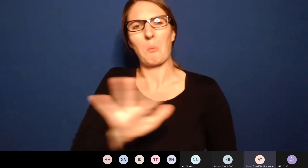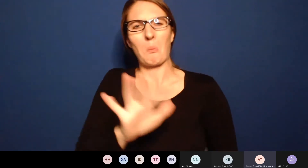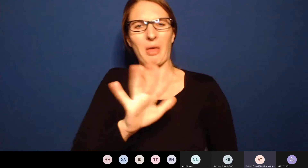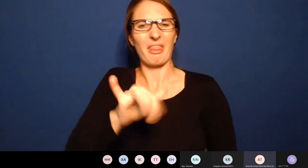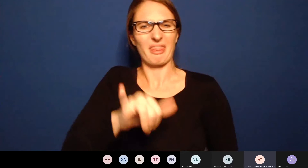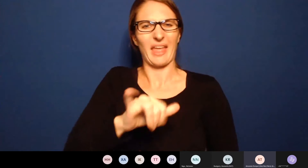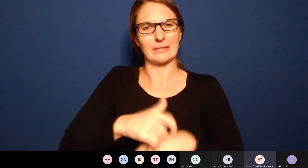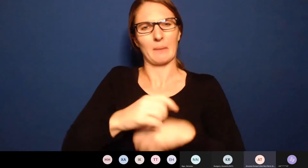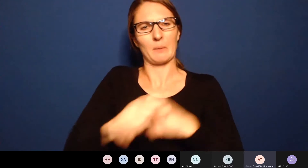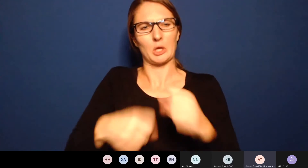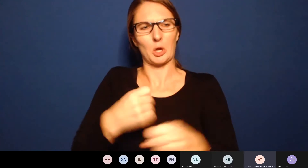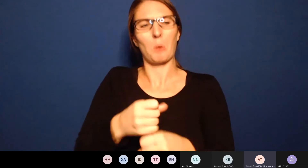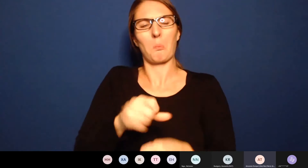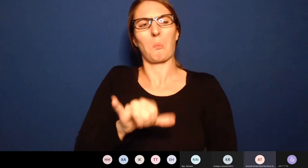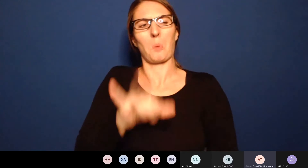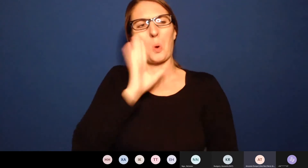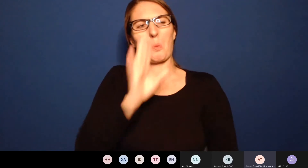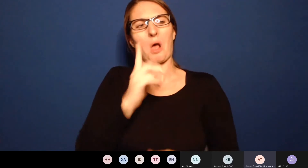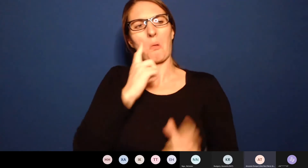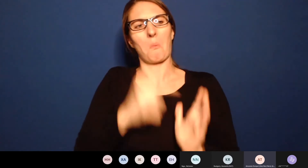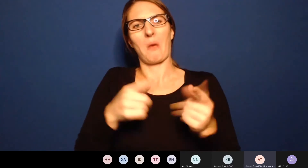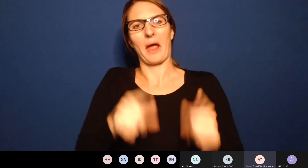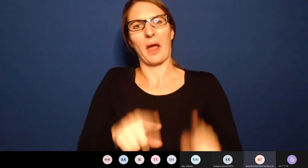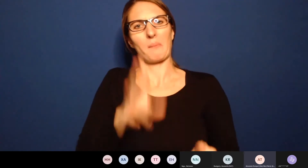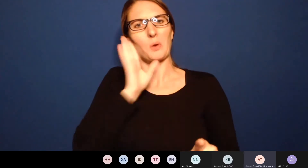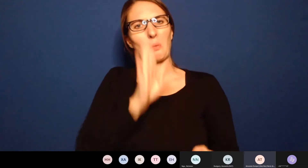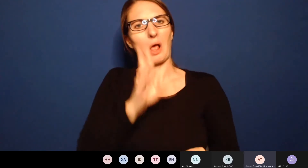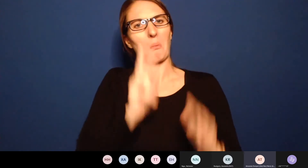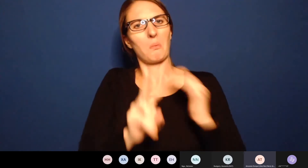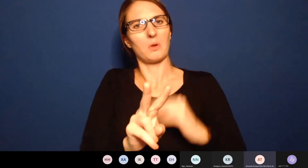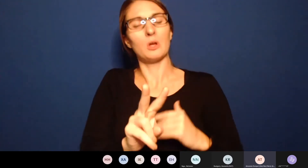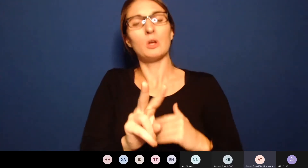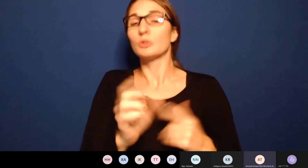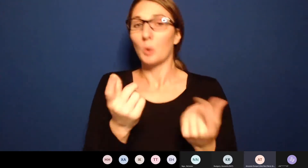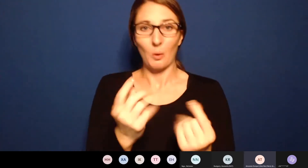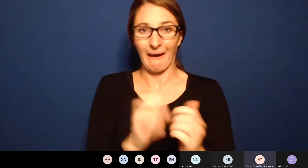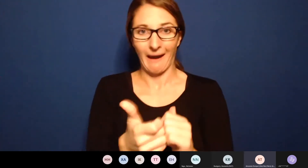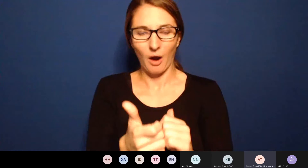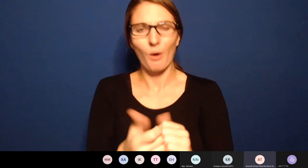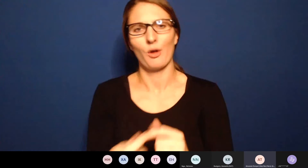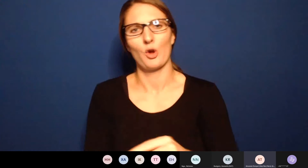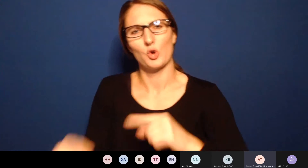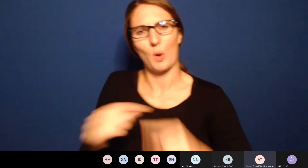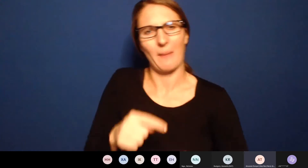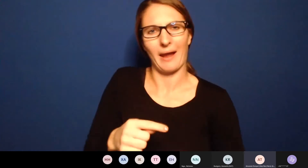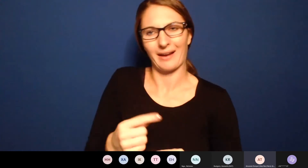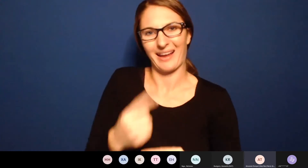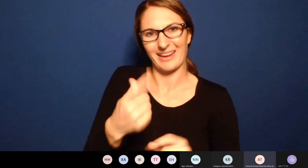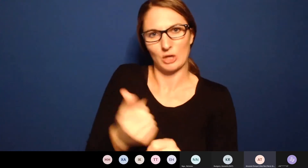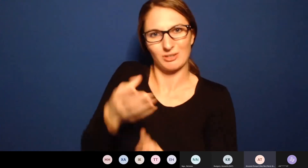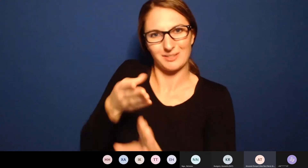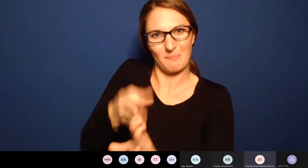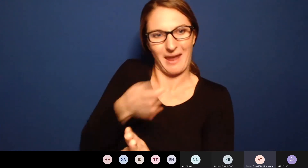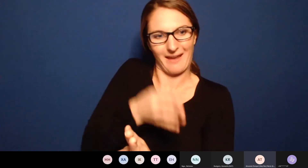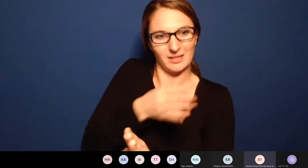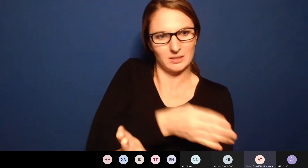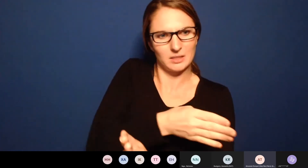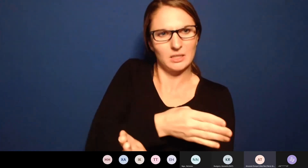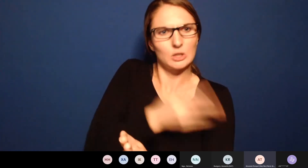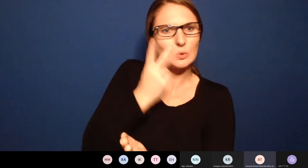for those things. So one of the ways to do that is to look at what we've done in years past for these sorts of months. So looking back at